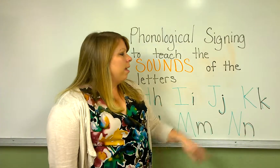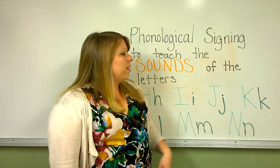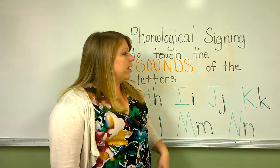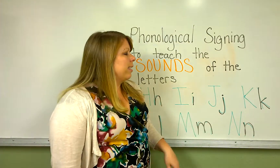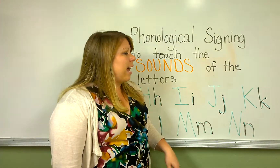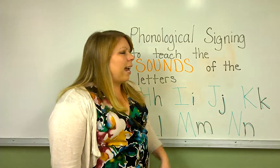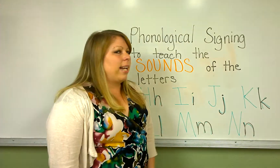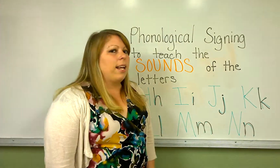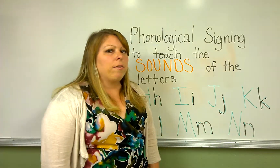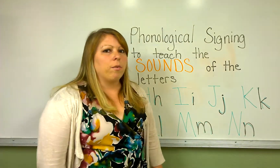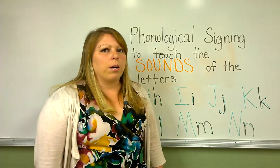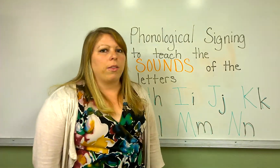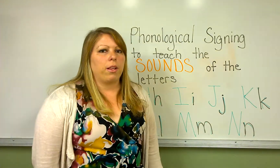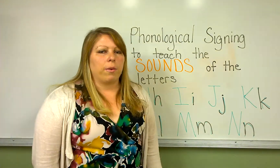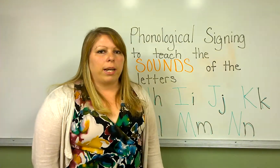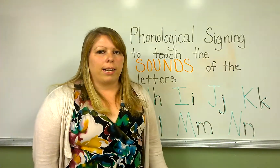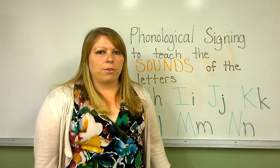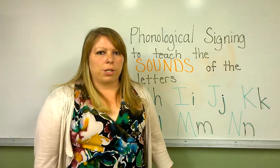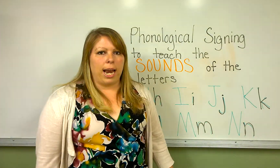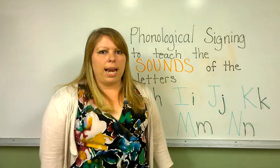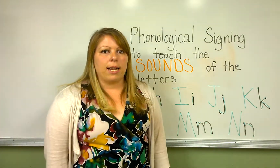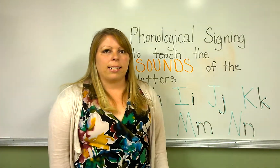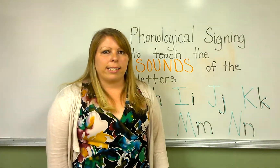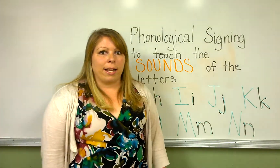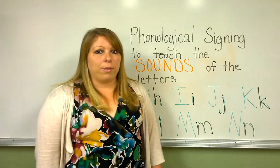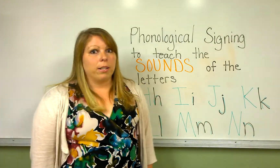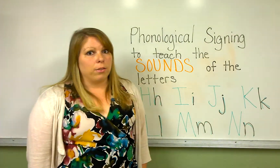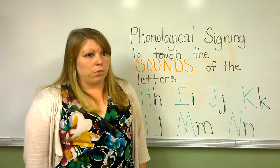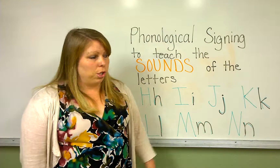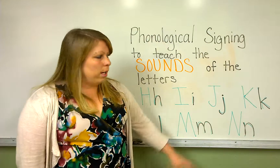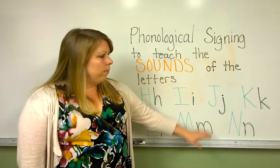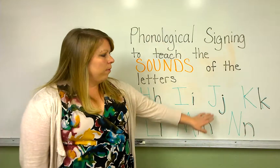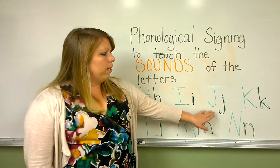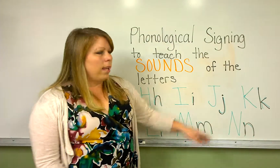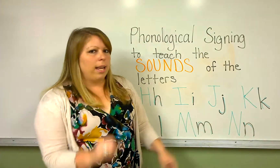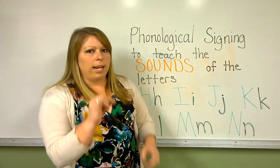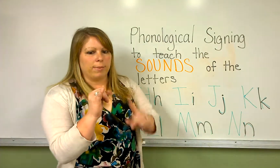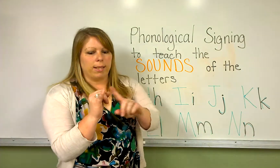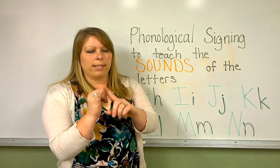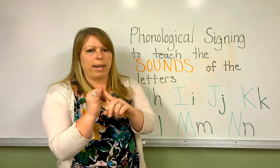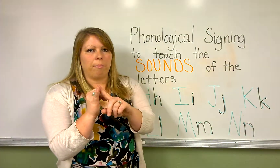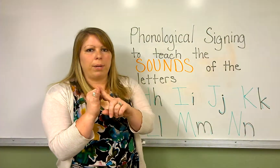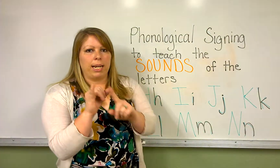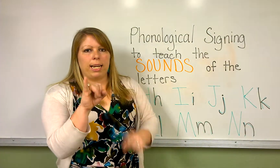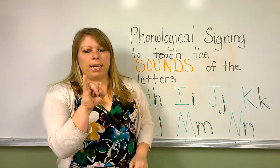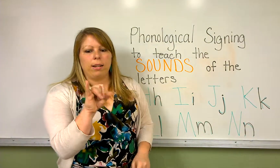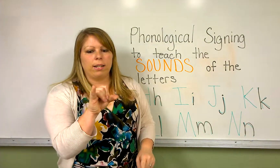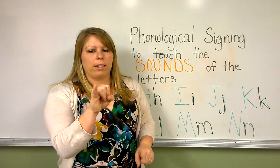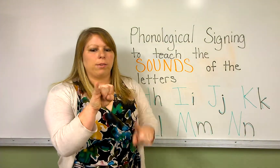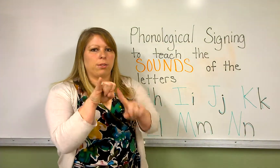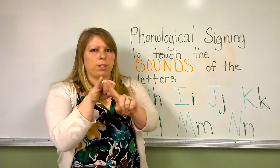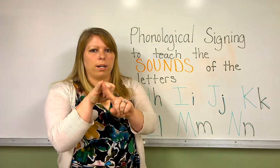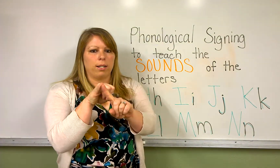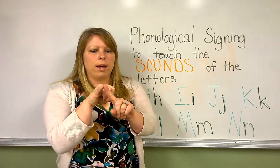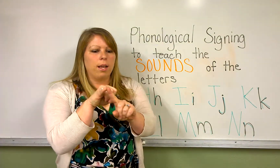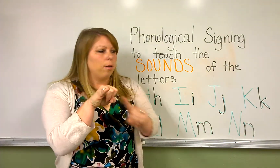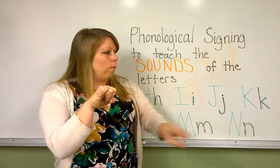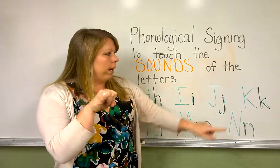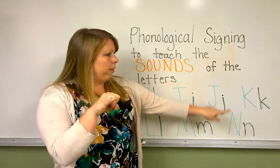The sign for the lowercase j and its sound J is with the same pinky. You start where the